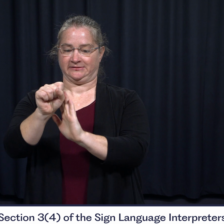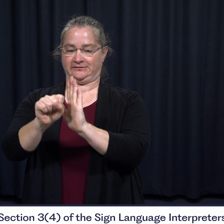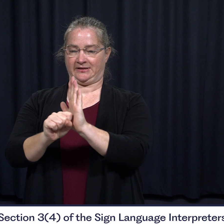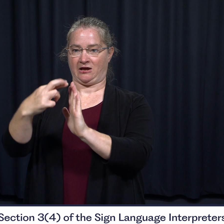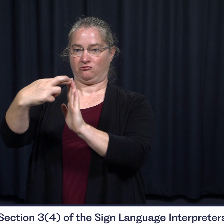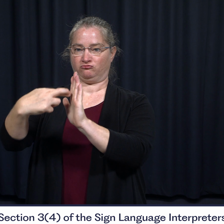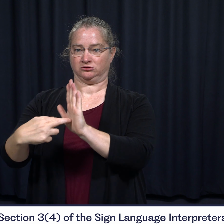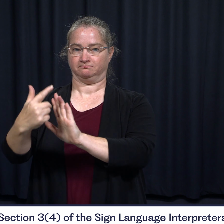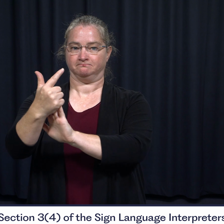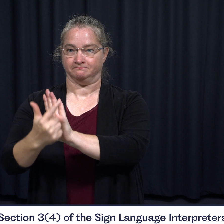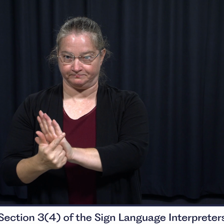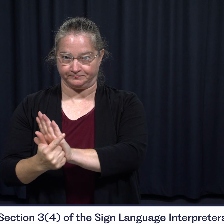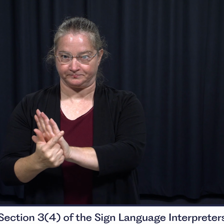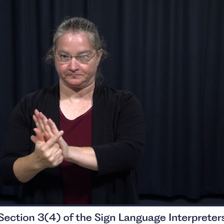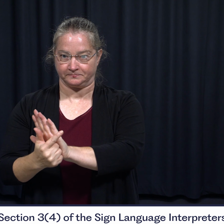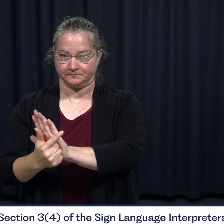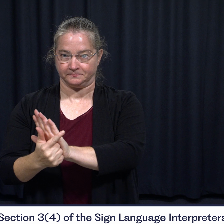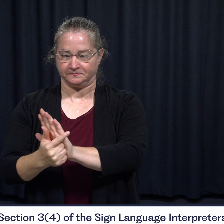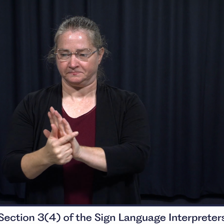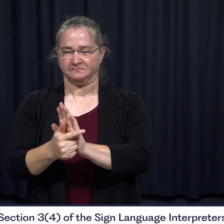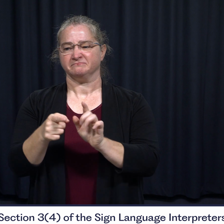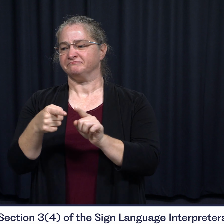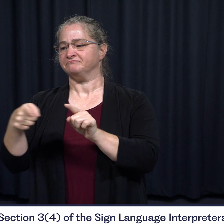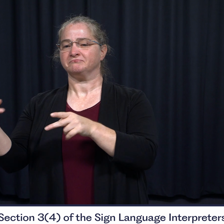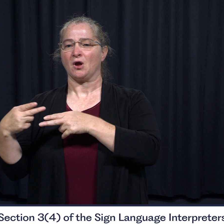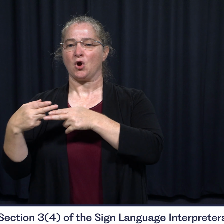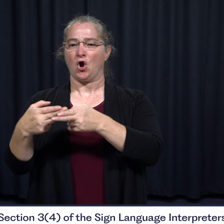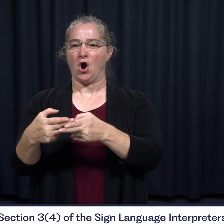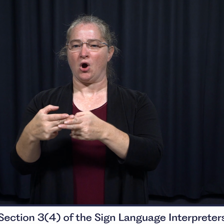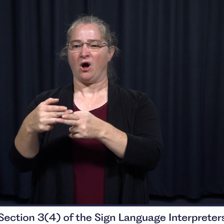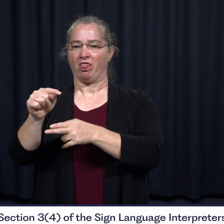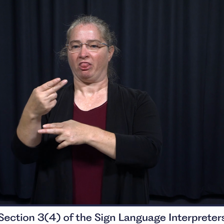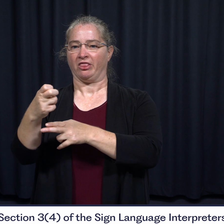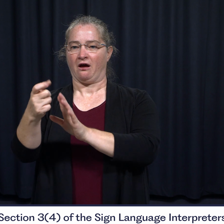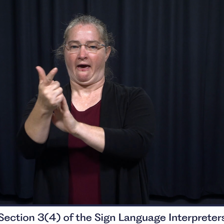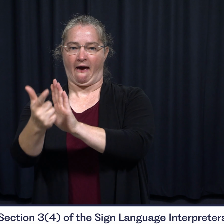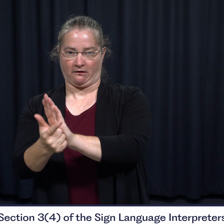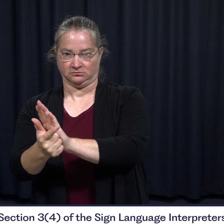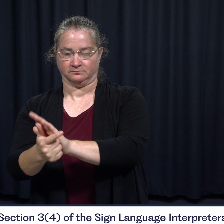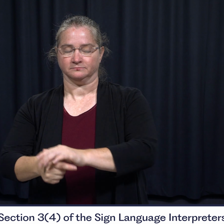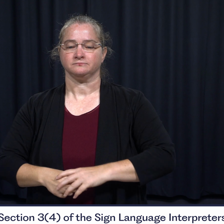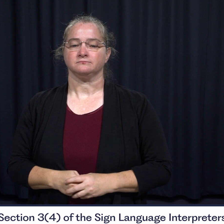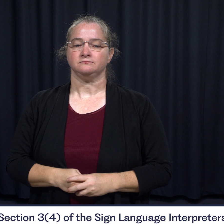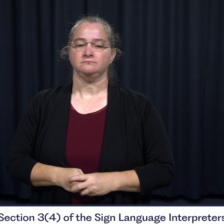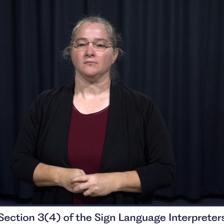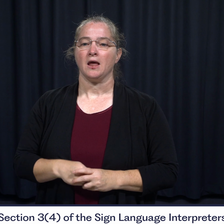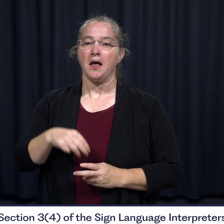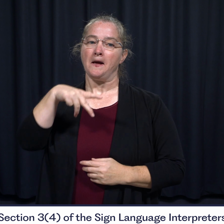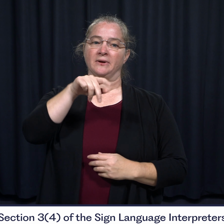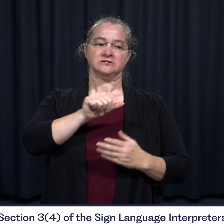Registration Act, hereafter referred to as the Act, Pennsylvania Statutes, Title